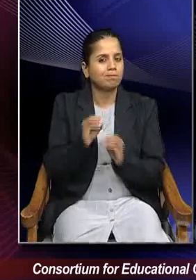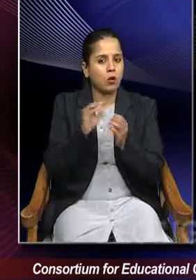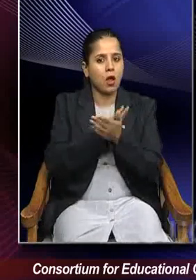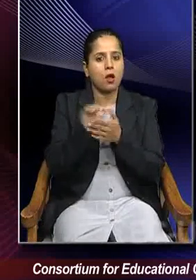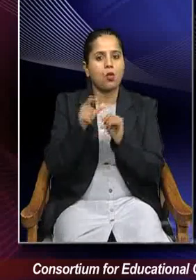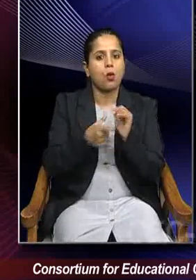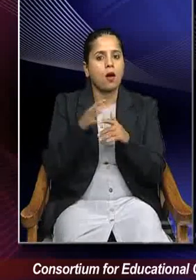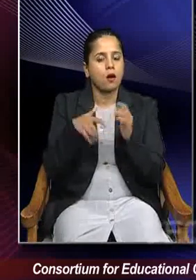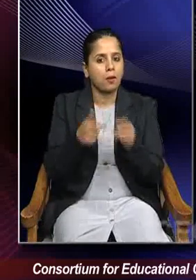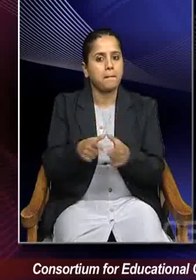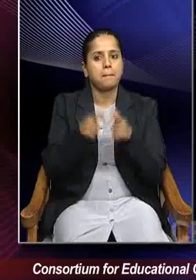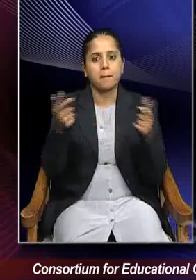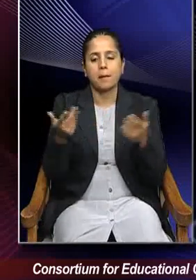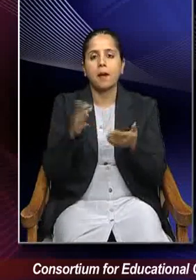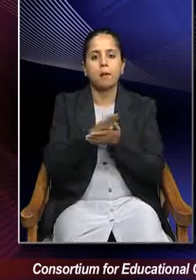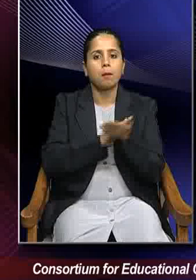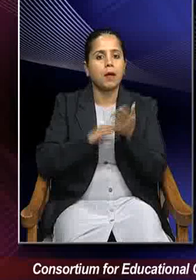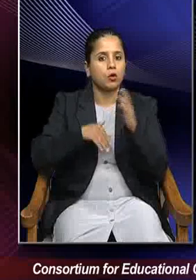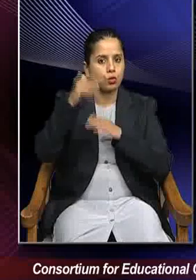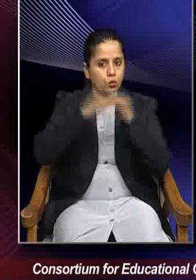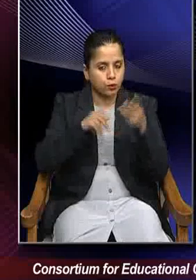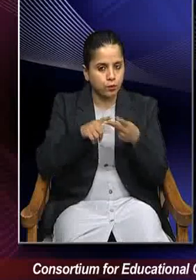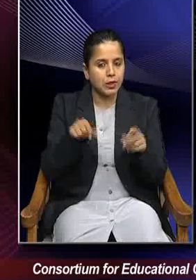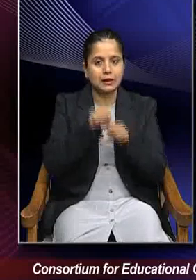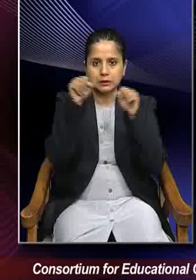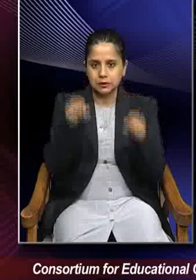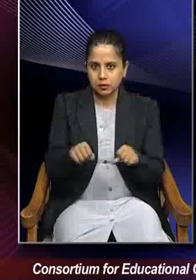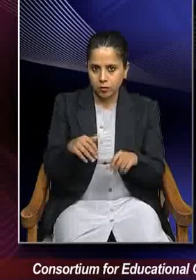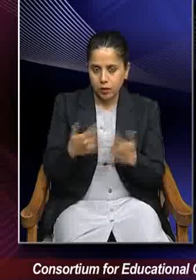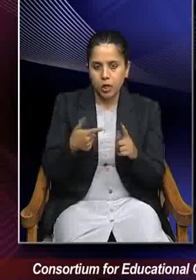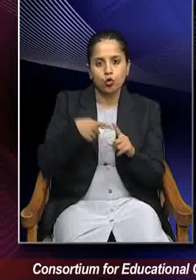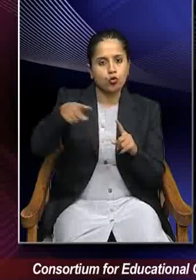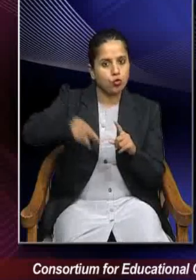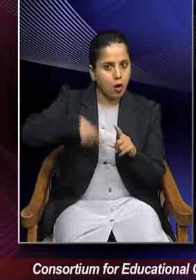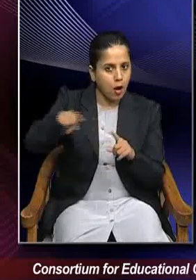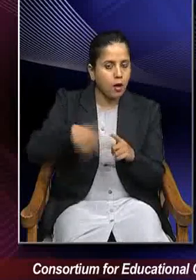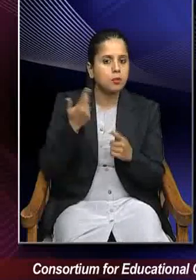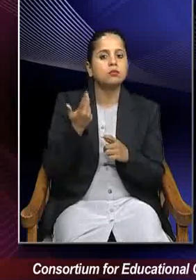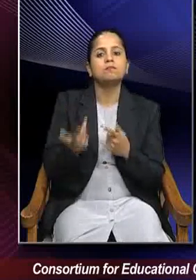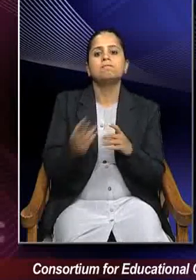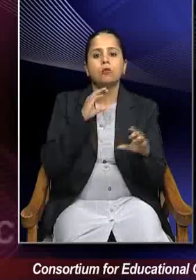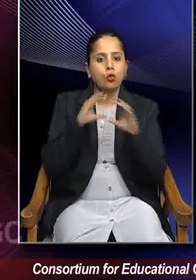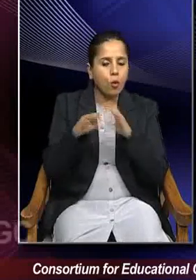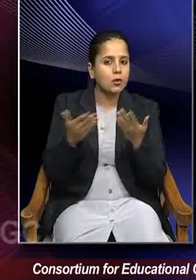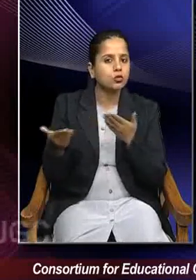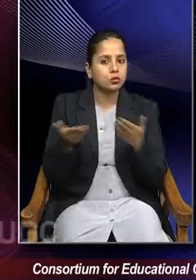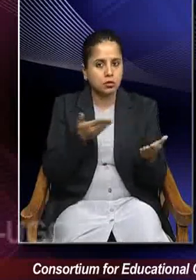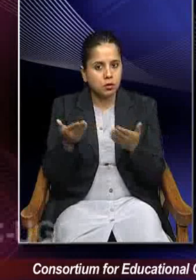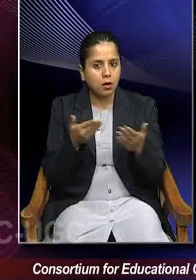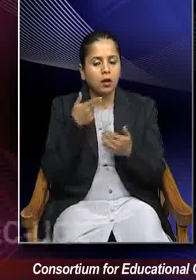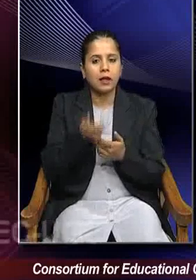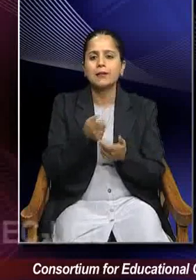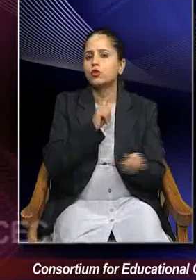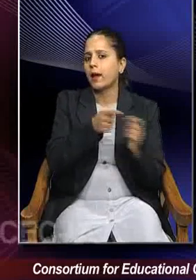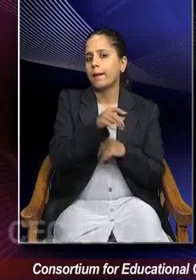hardware, basic physical infrastructure, systems of transportation, communication, services. So which means